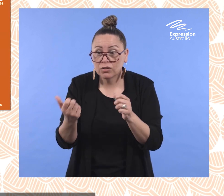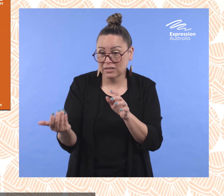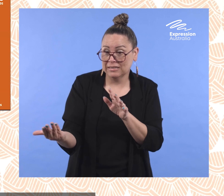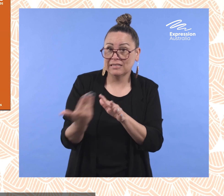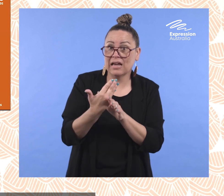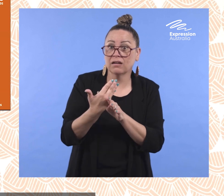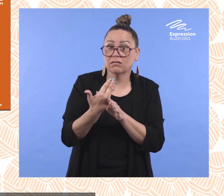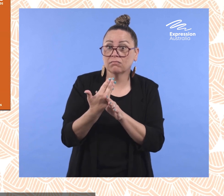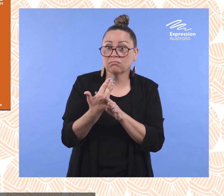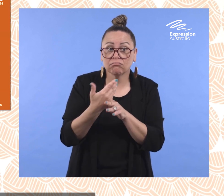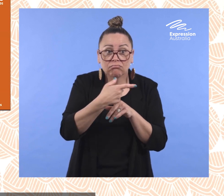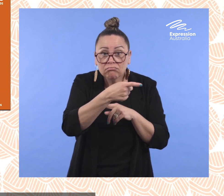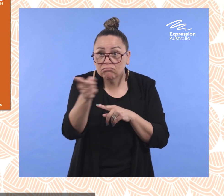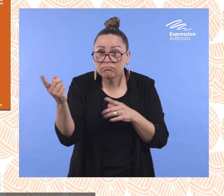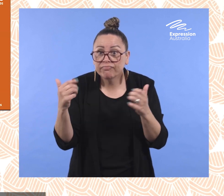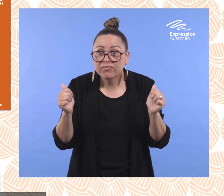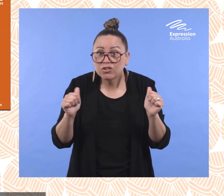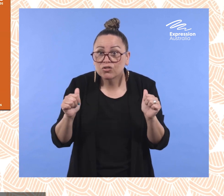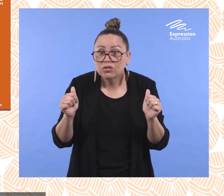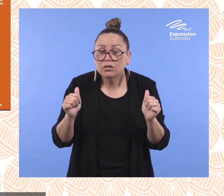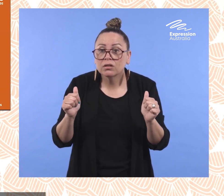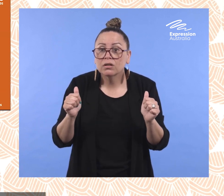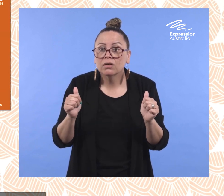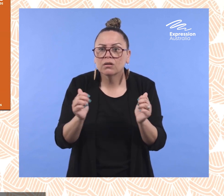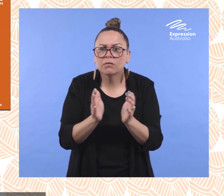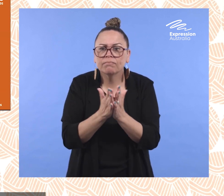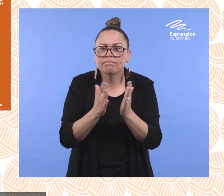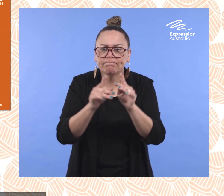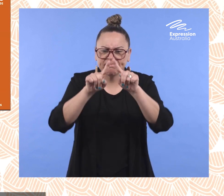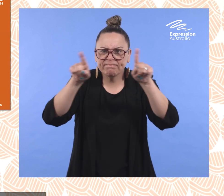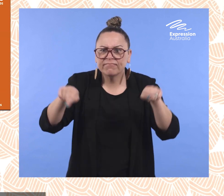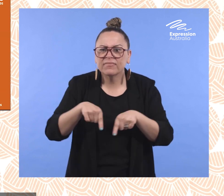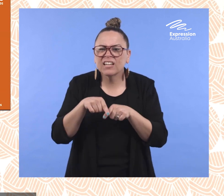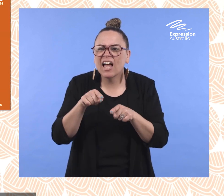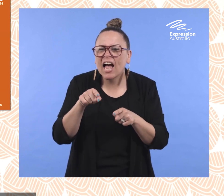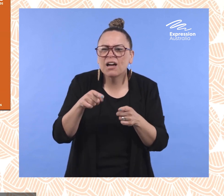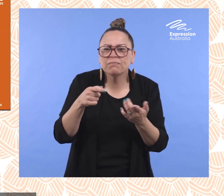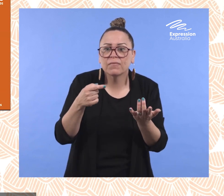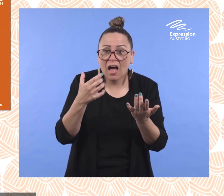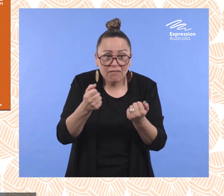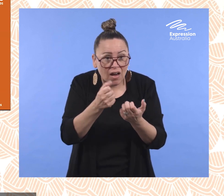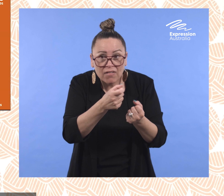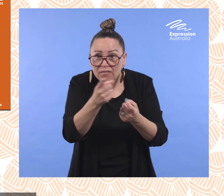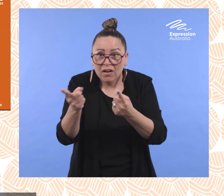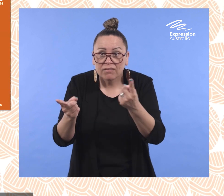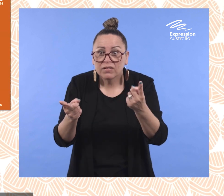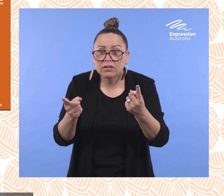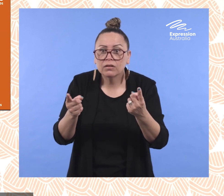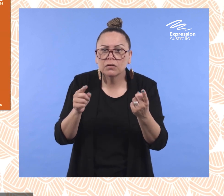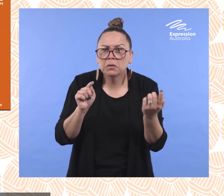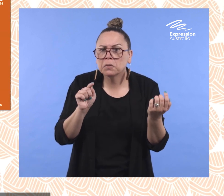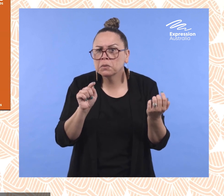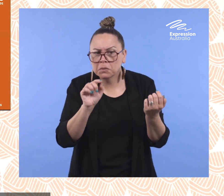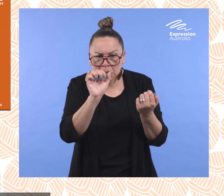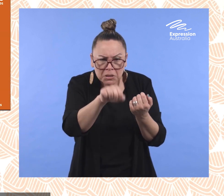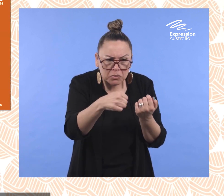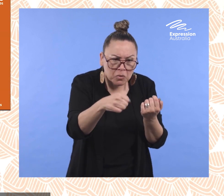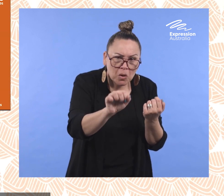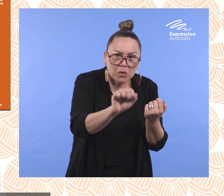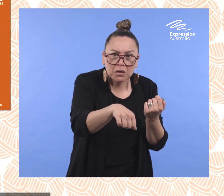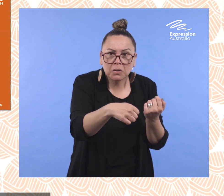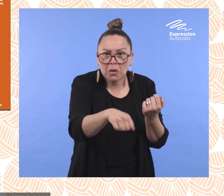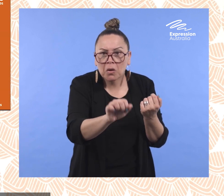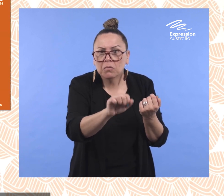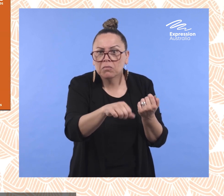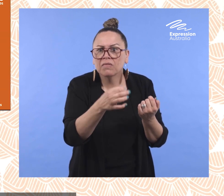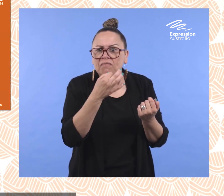My daughter used to call them pamphlets. I can't say it now. Okay, so not quite a few. Yeah.